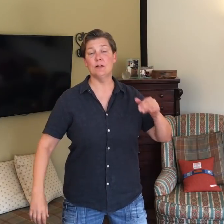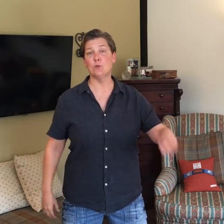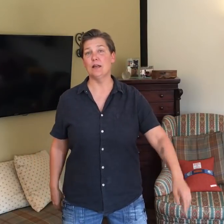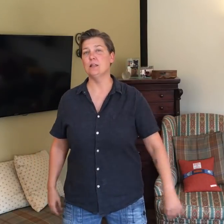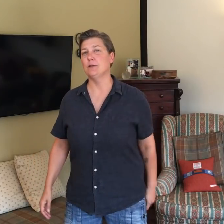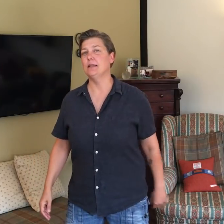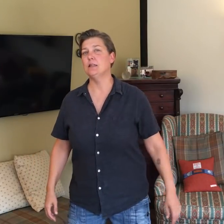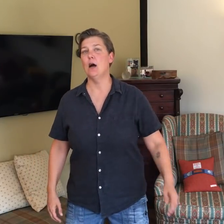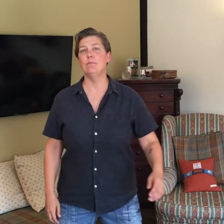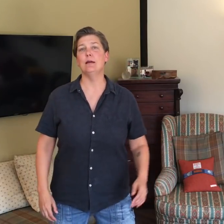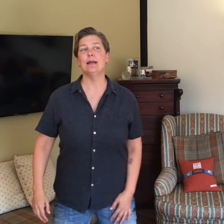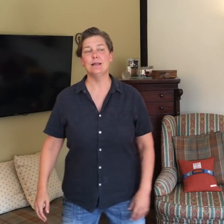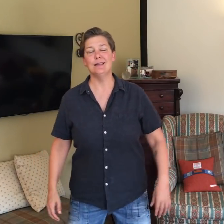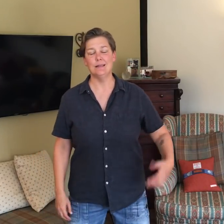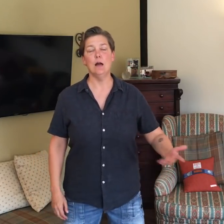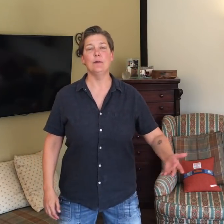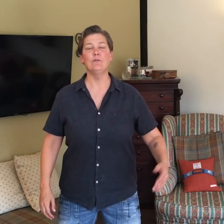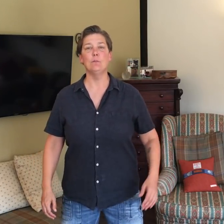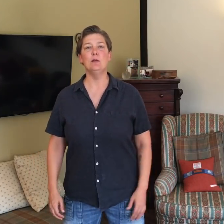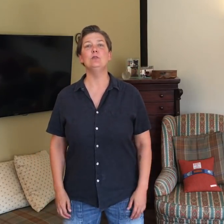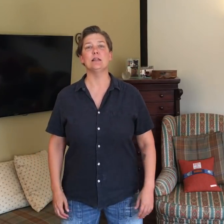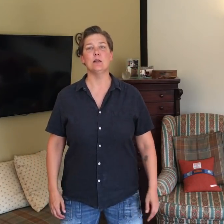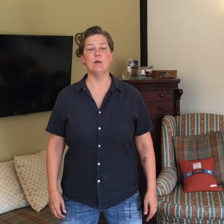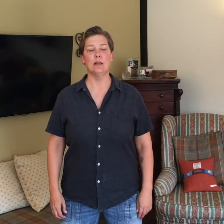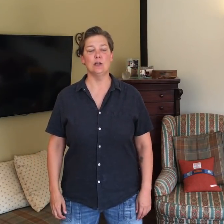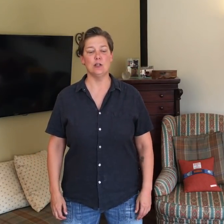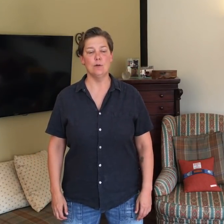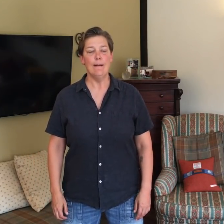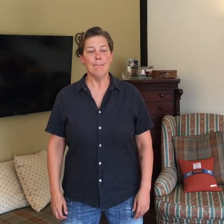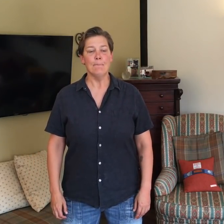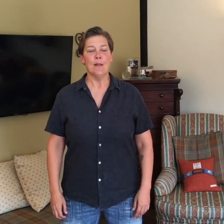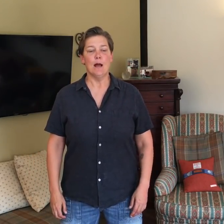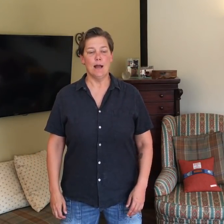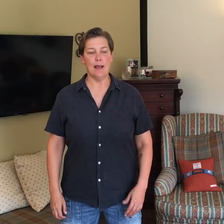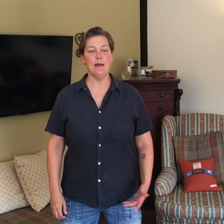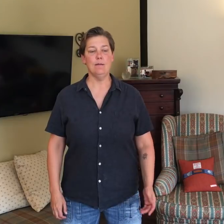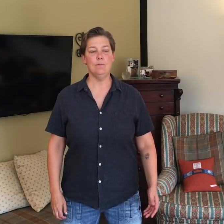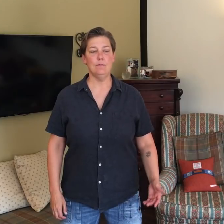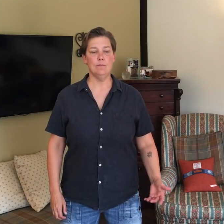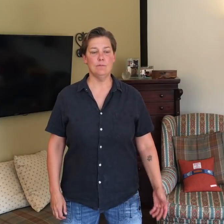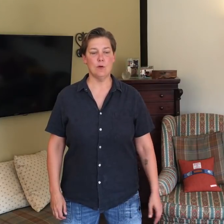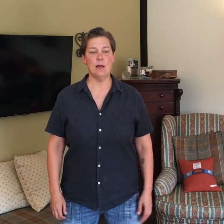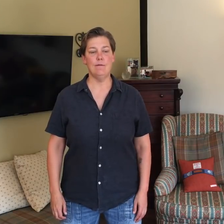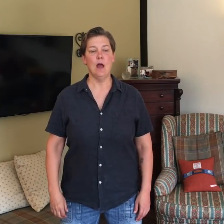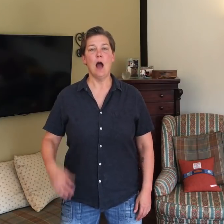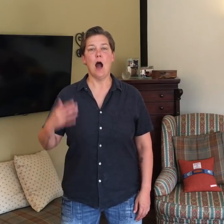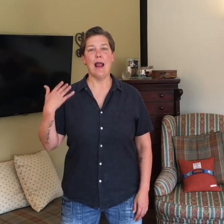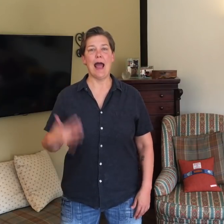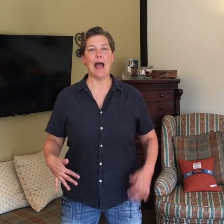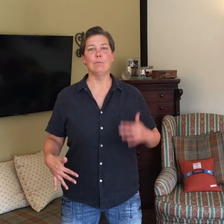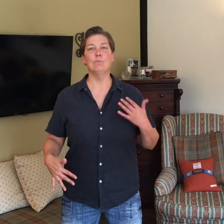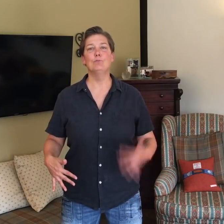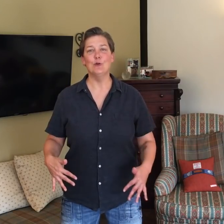we're going to do it in the timing of the music. So we're going to do I am brave. I am